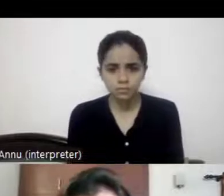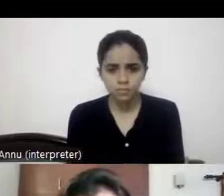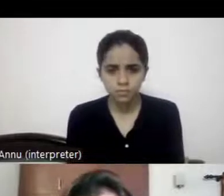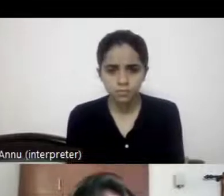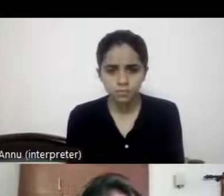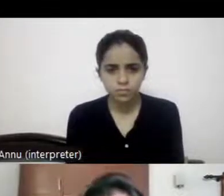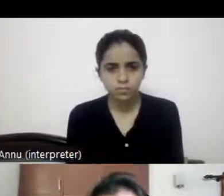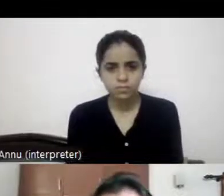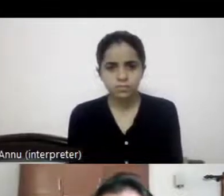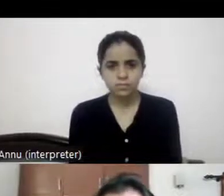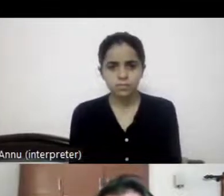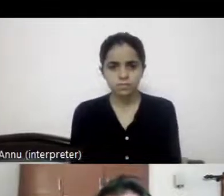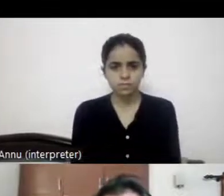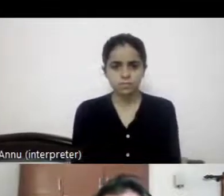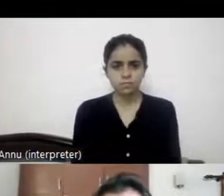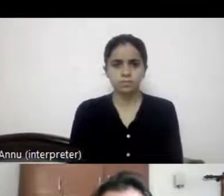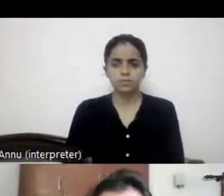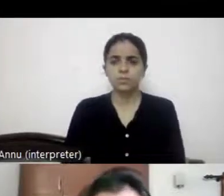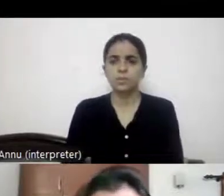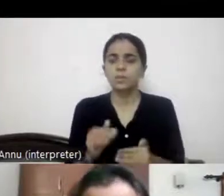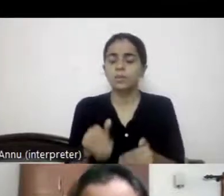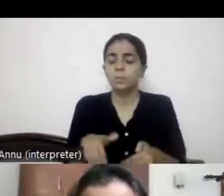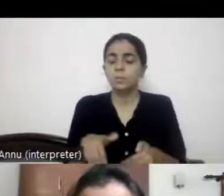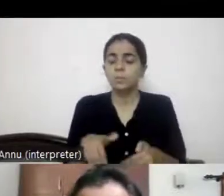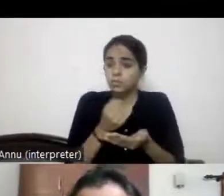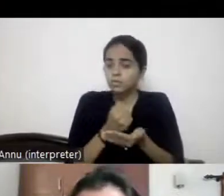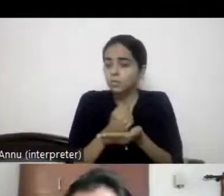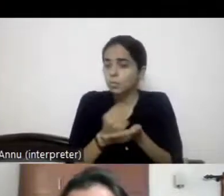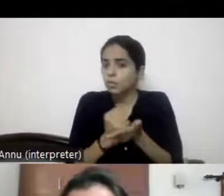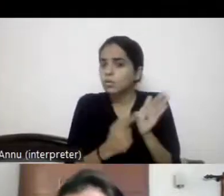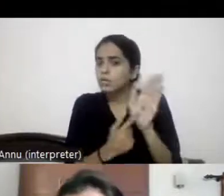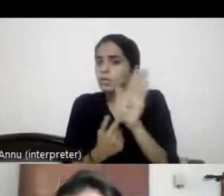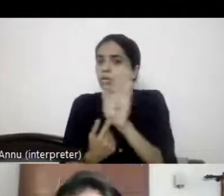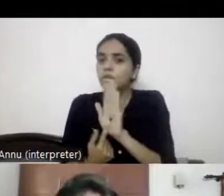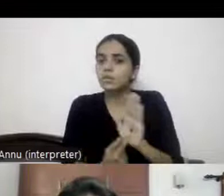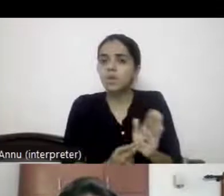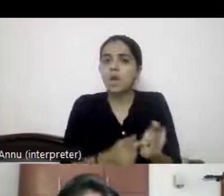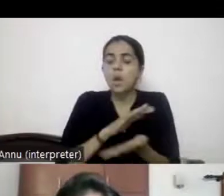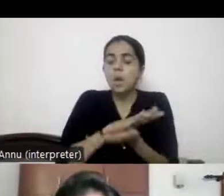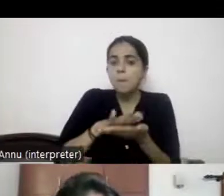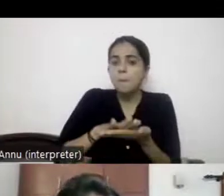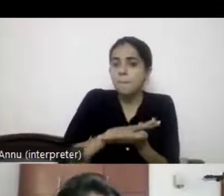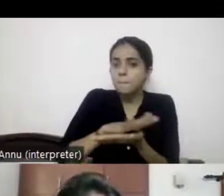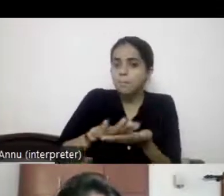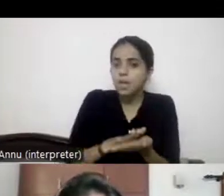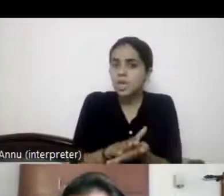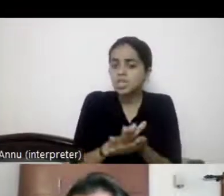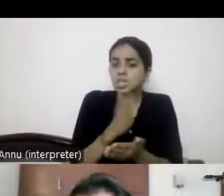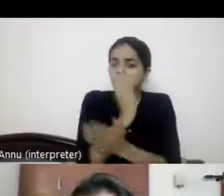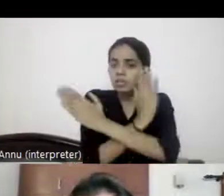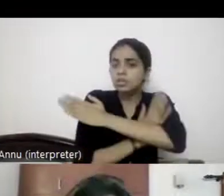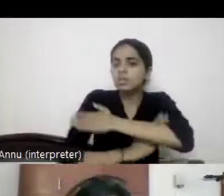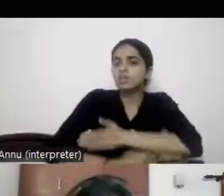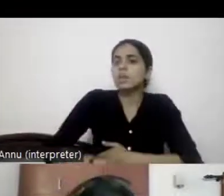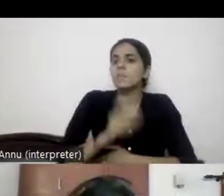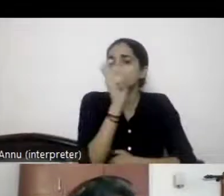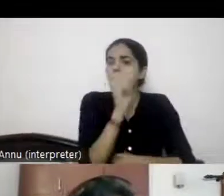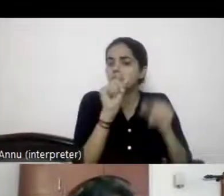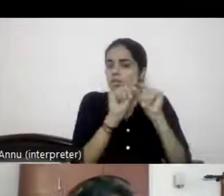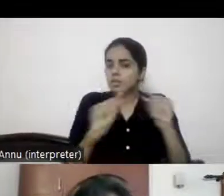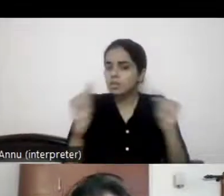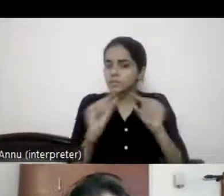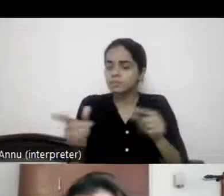So what I'm trying to do here is I'm trying to read the basics of disability studies through Hindi